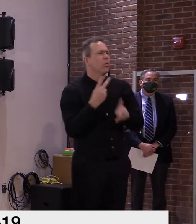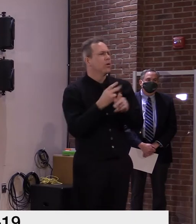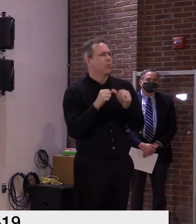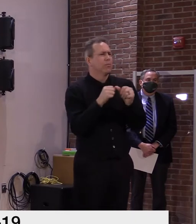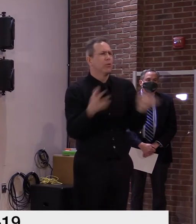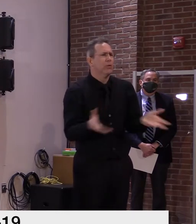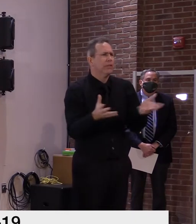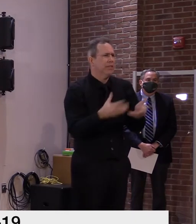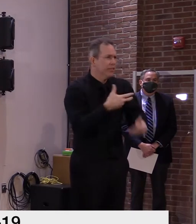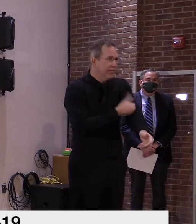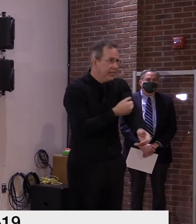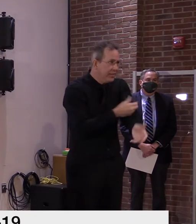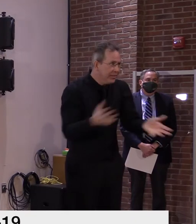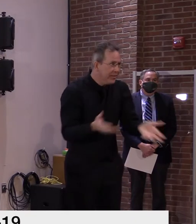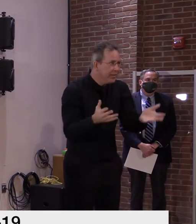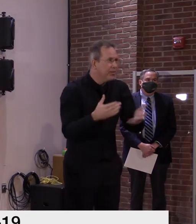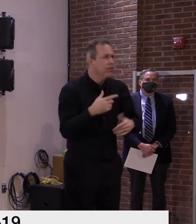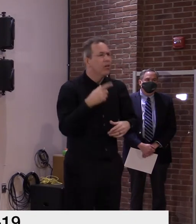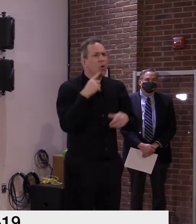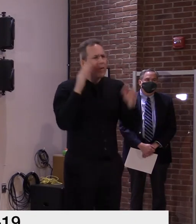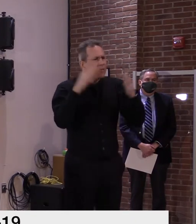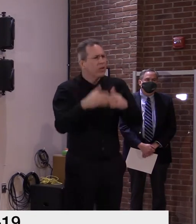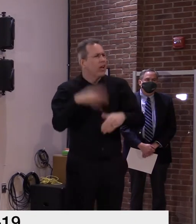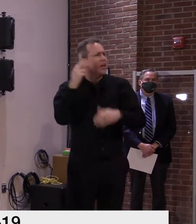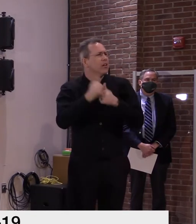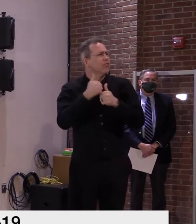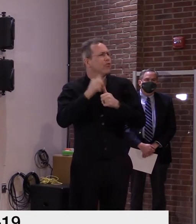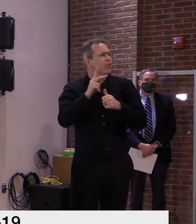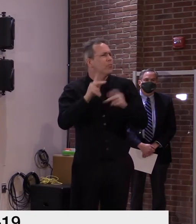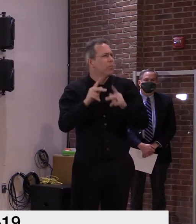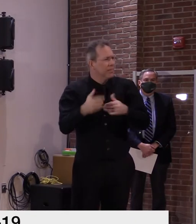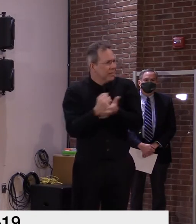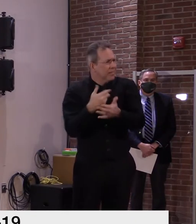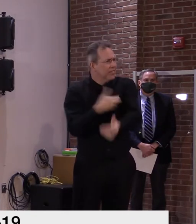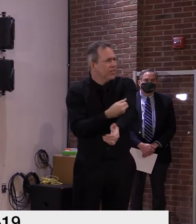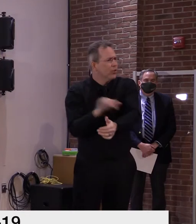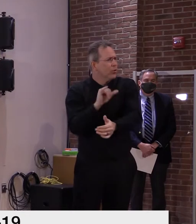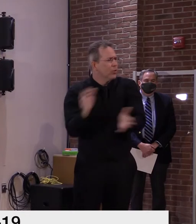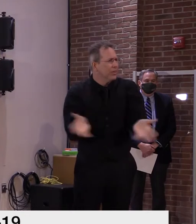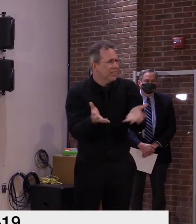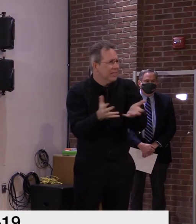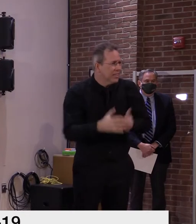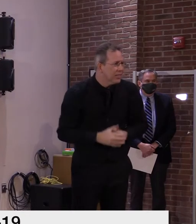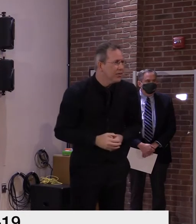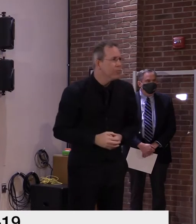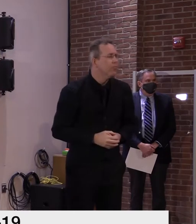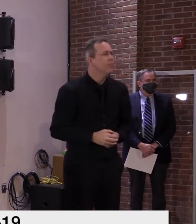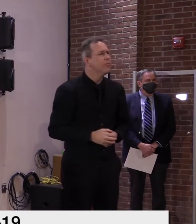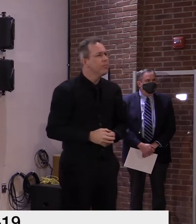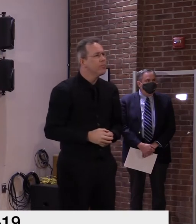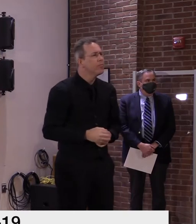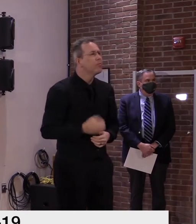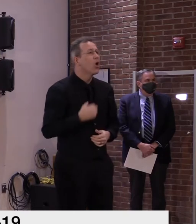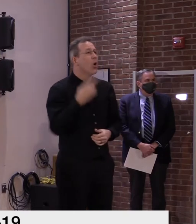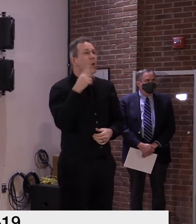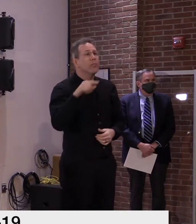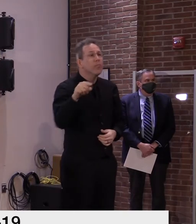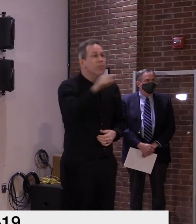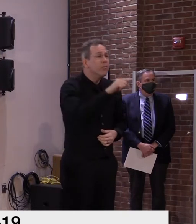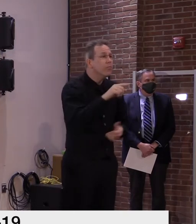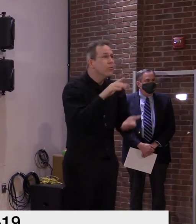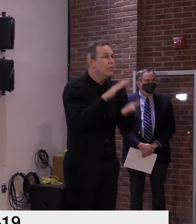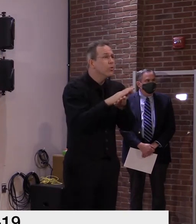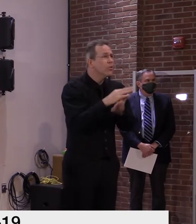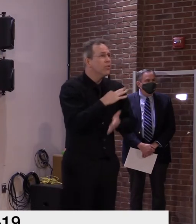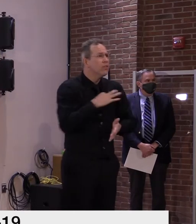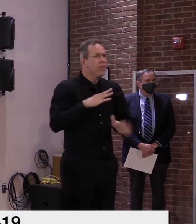and health conditions. I hope this gives some comfort to school staff, because we're truly in